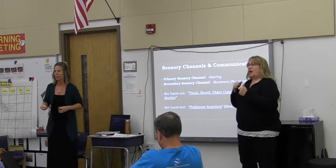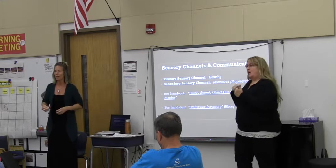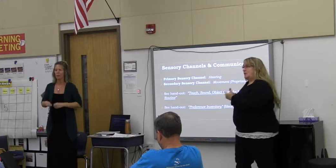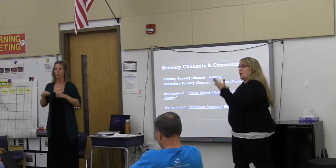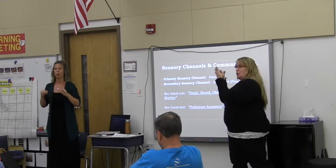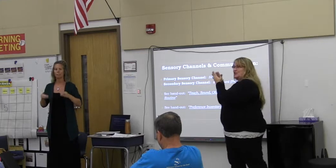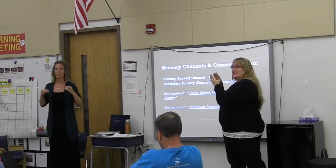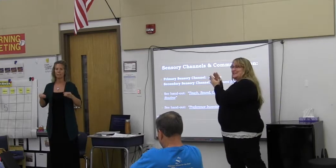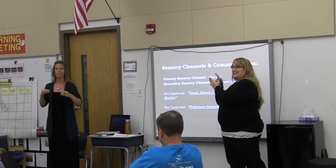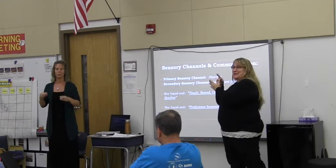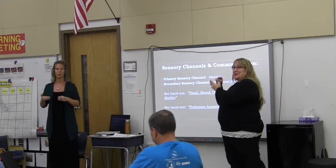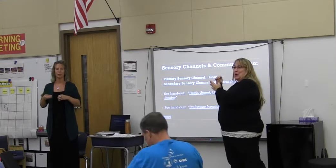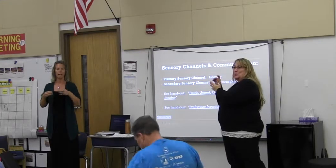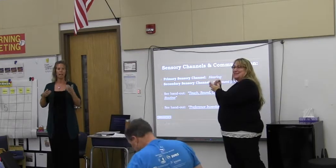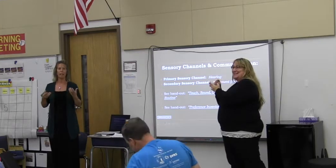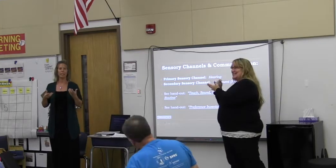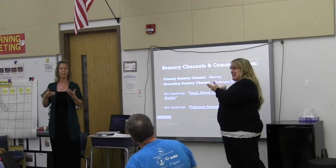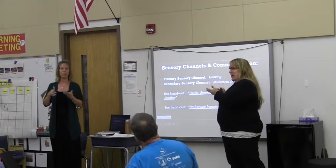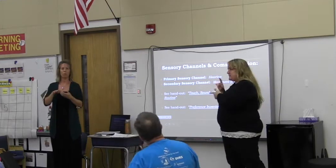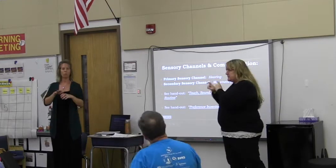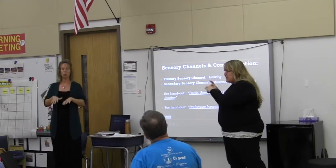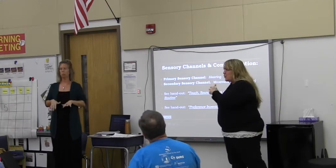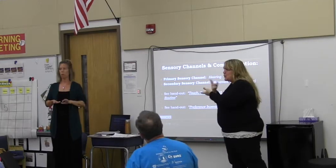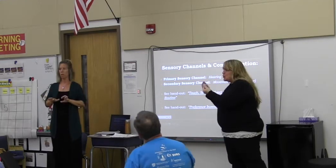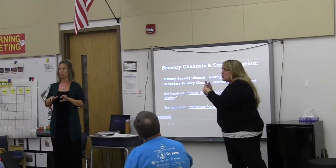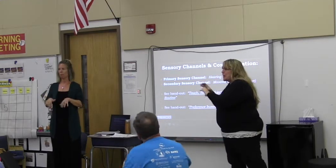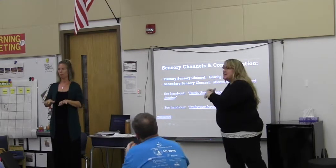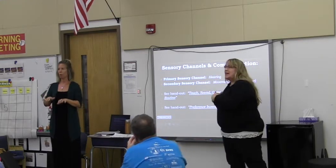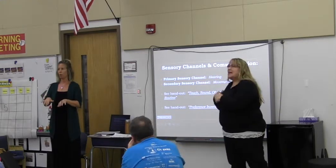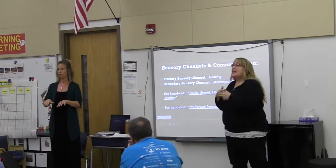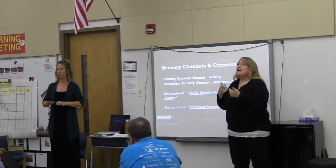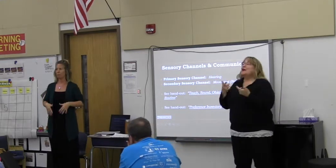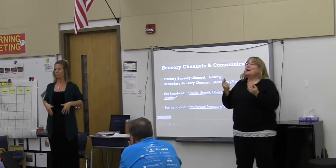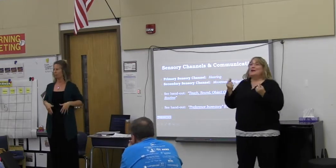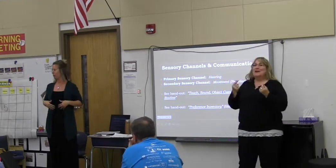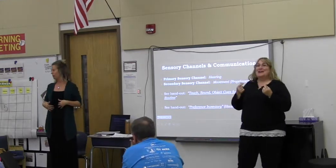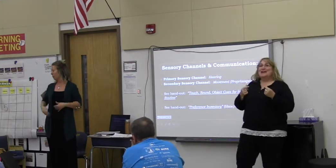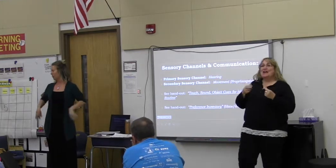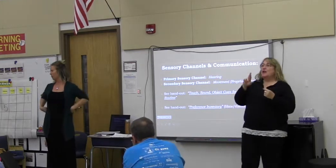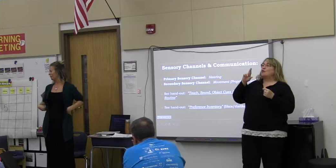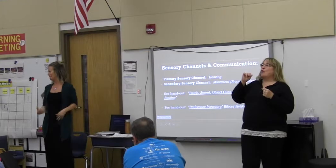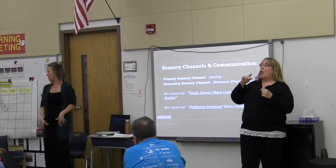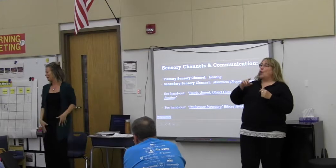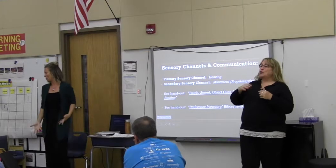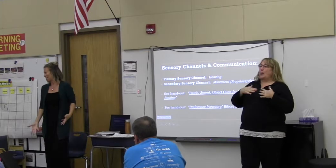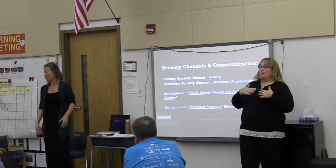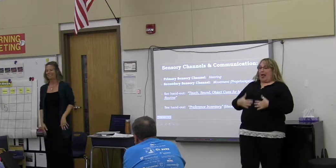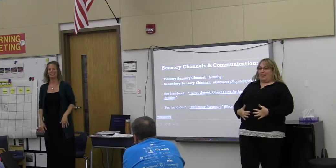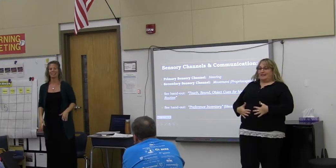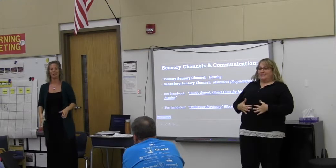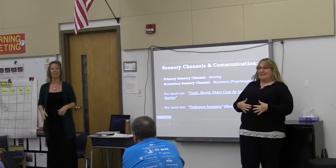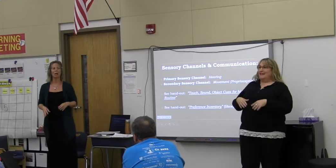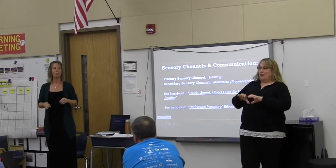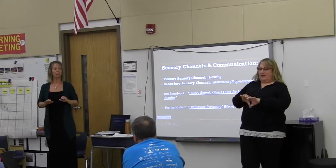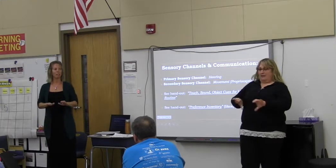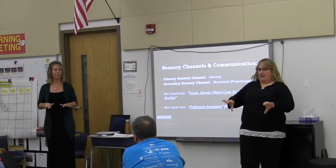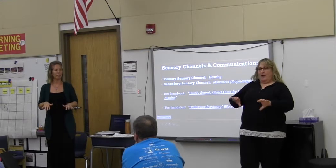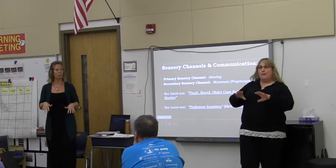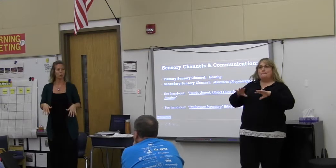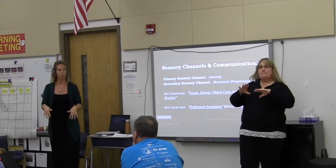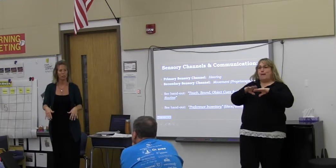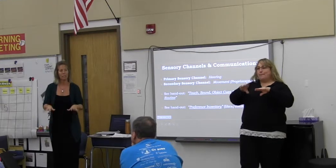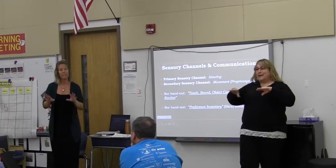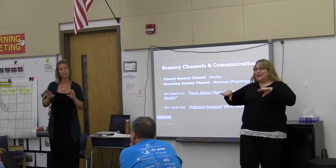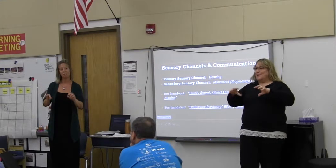when they're in here, what does he do? And he rolls on a bumpy ball. They put him on his back, on his stomach, I'm not sure what he does in there, but